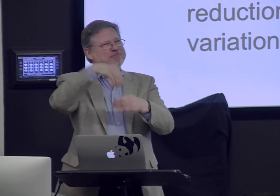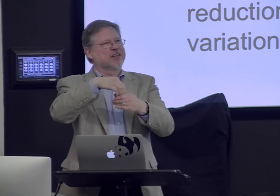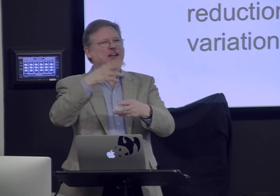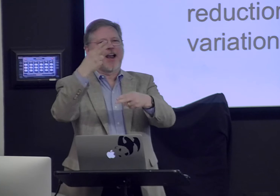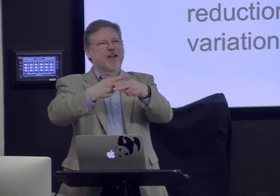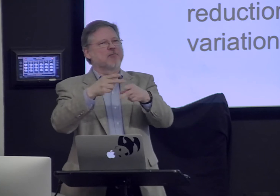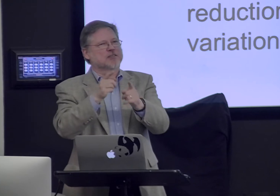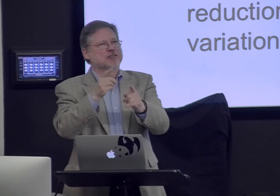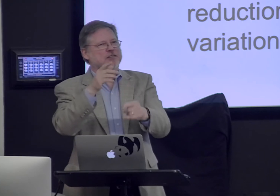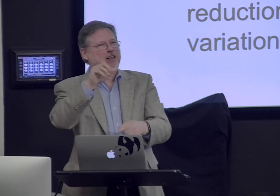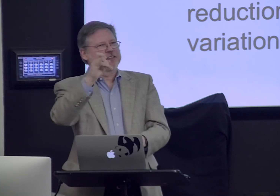many components to it.